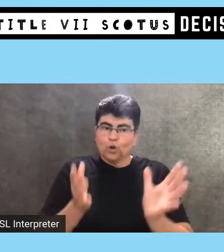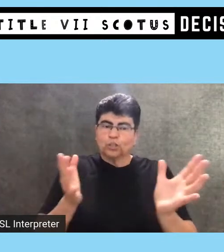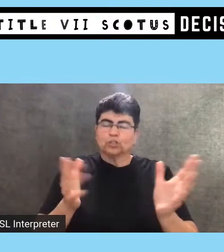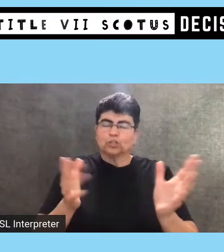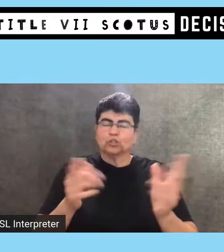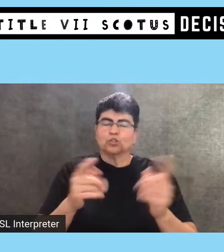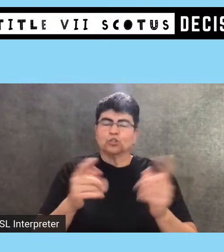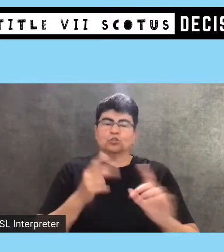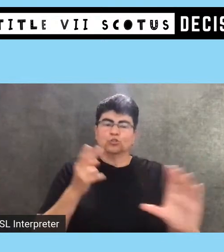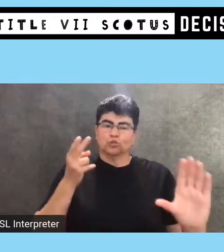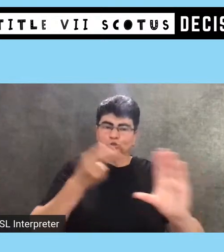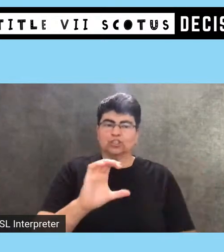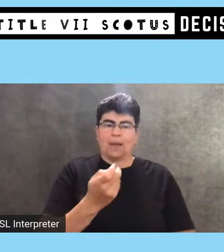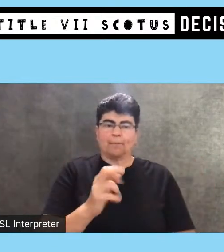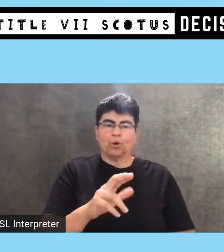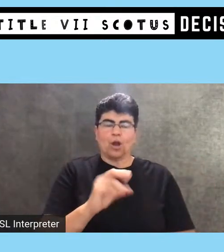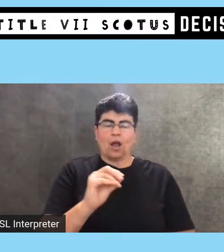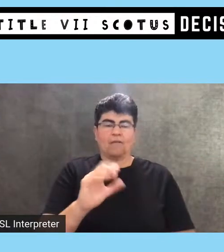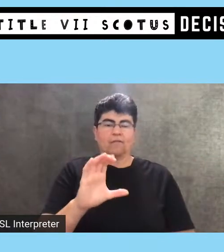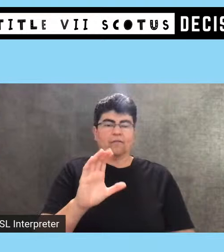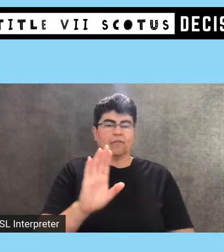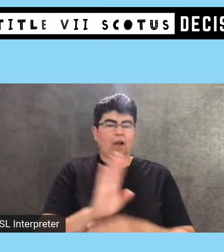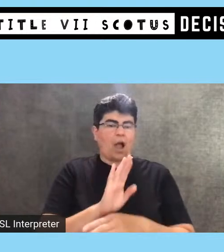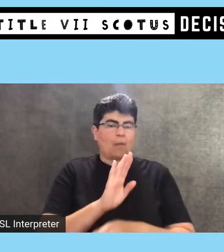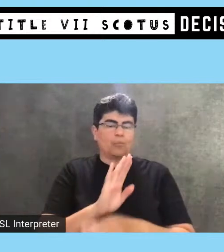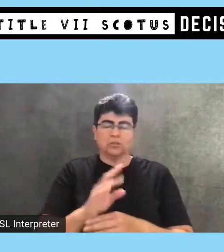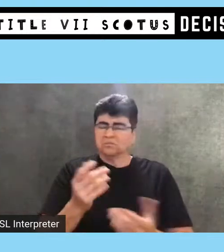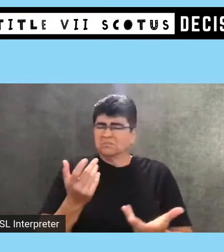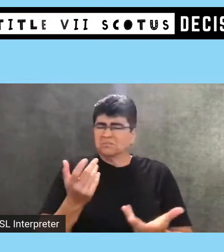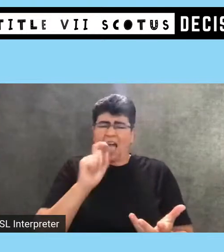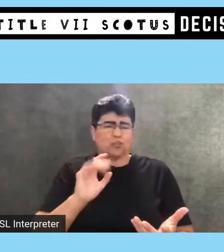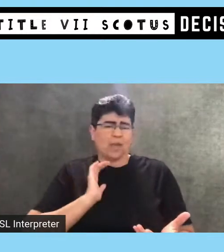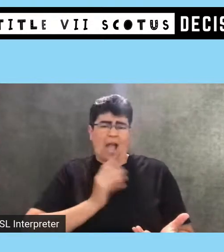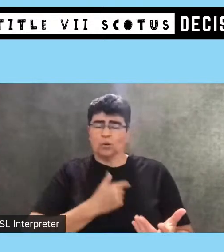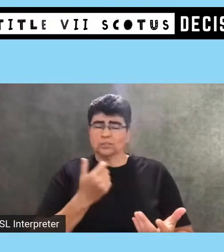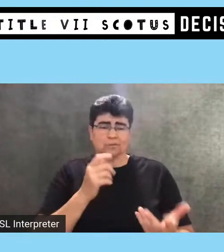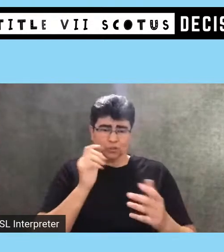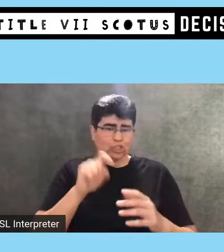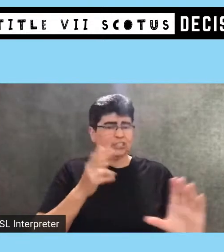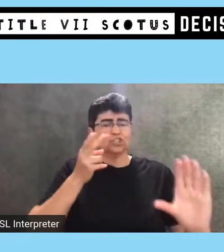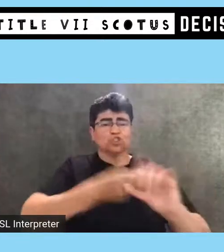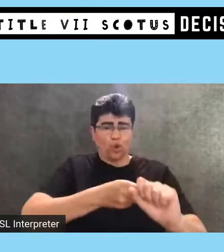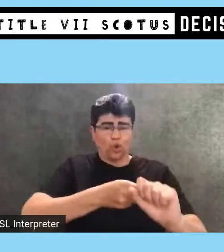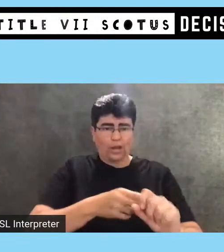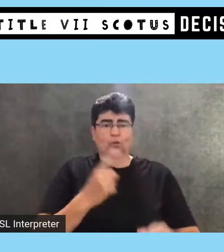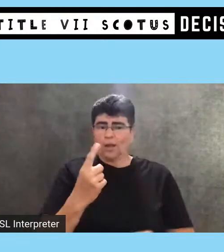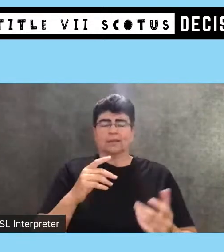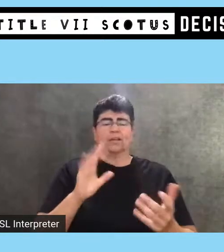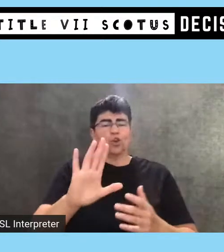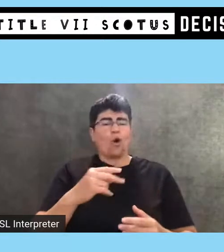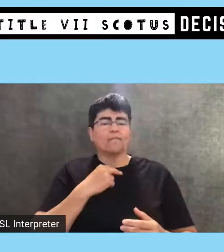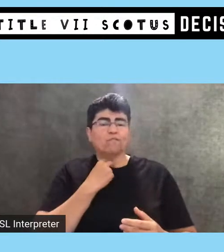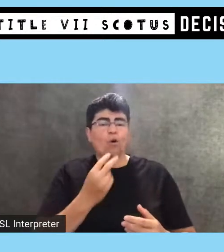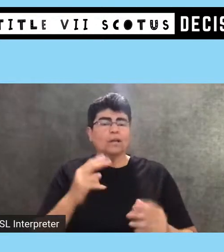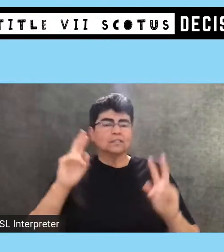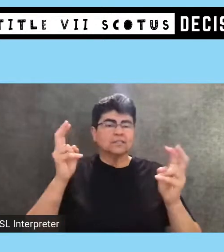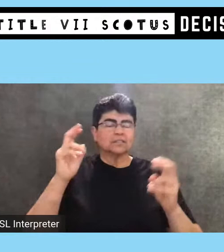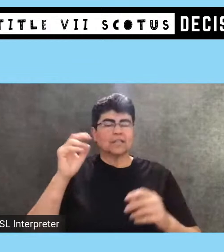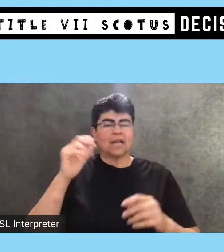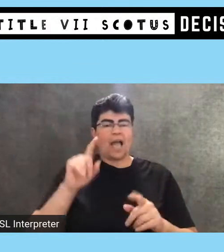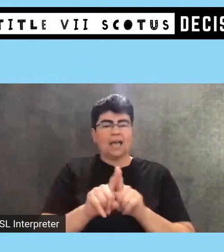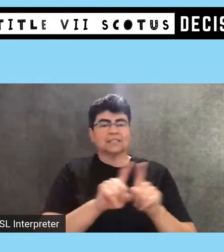chamber of commerce. It doesn't have to be ours, it could be any chamber. Just join a chamber. Your voice as a business member